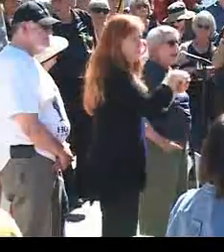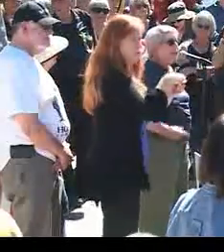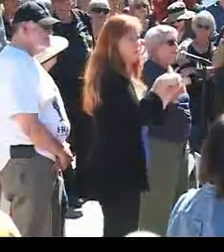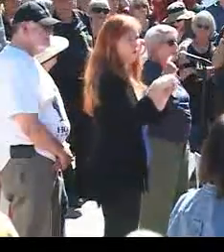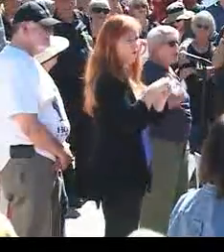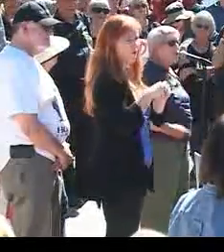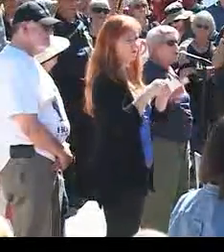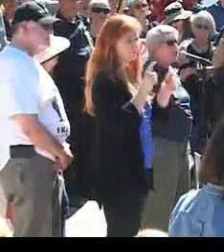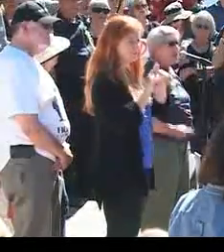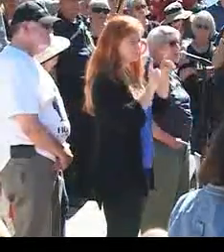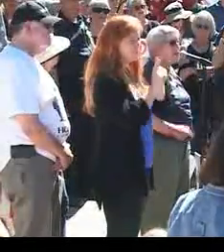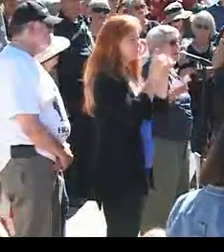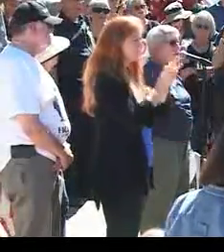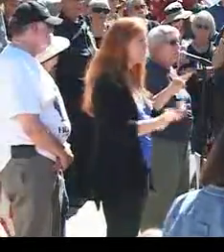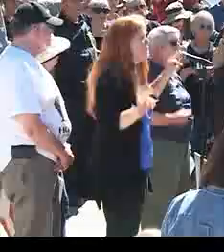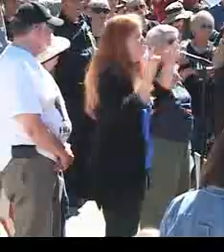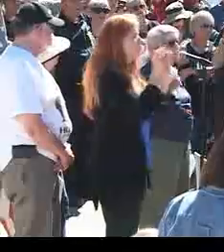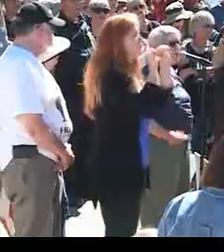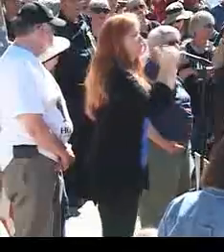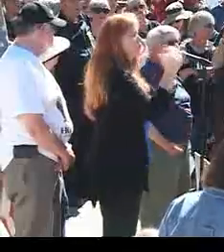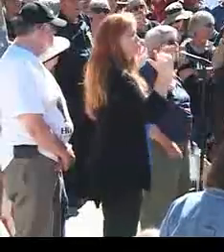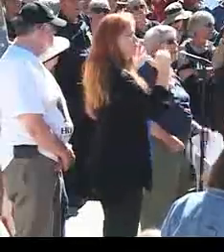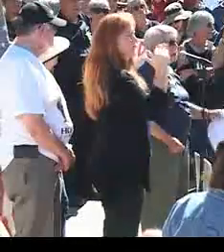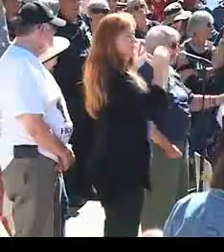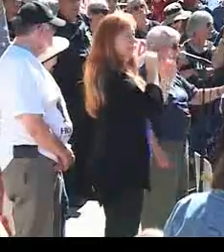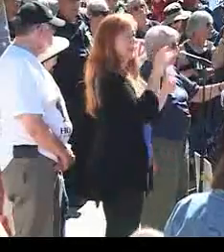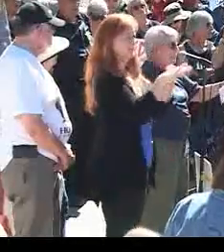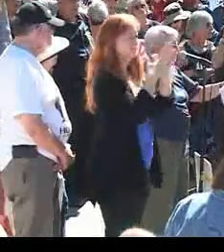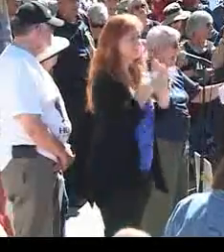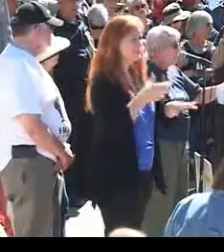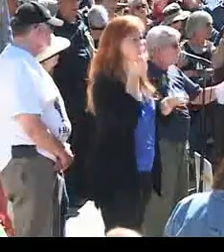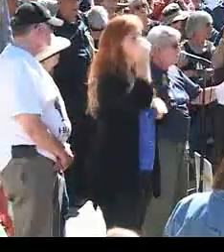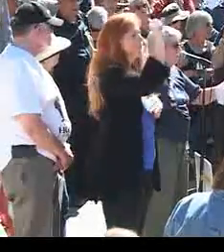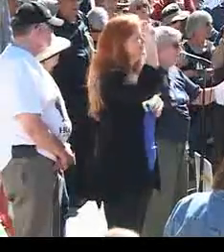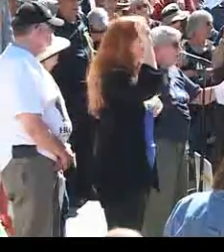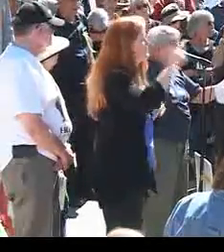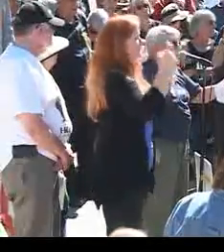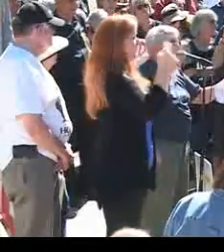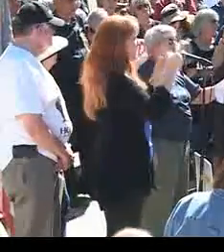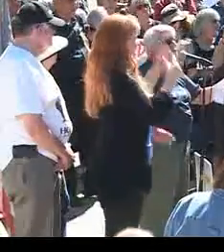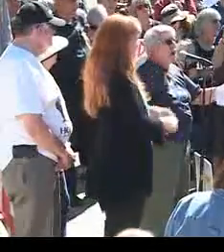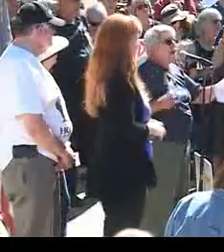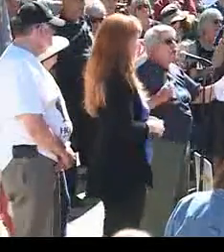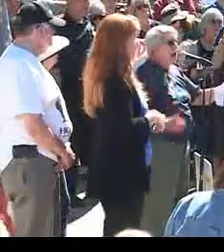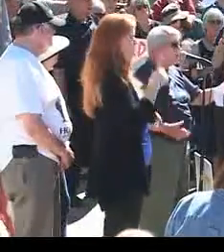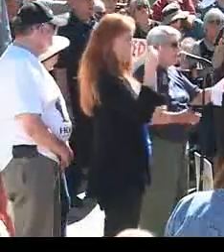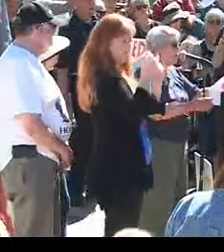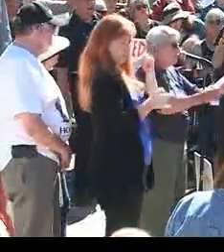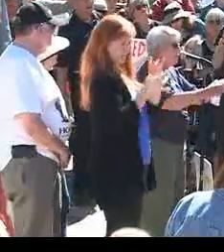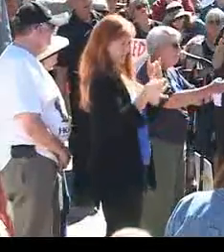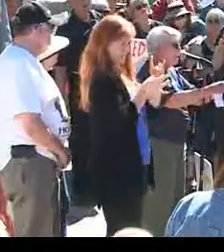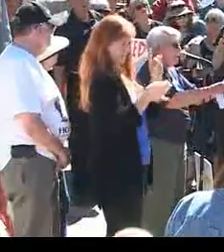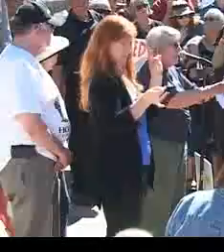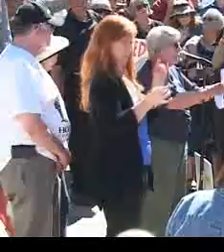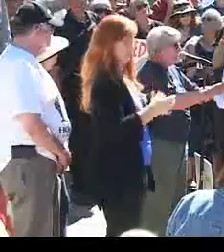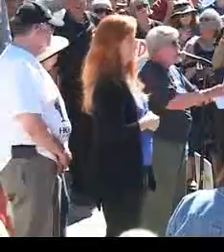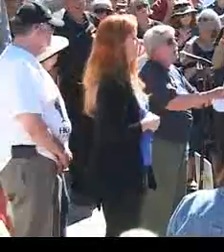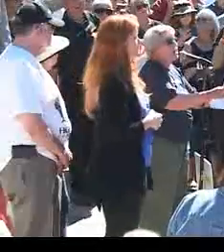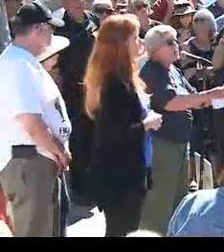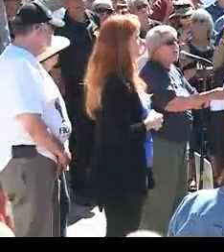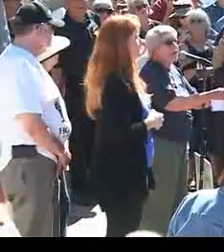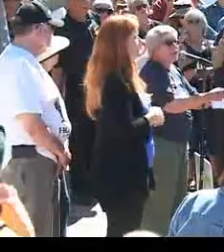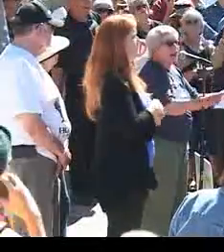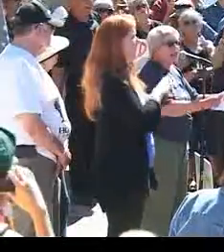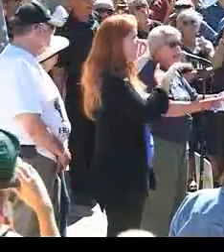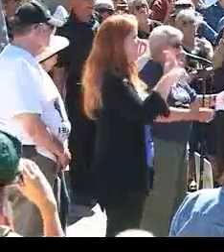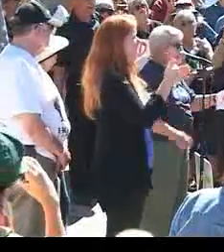in meaningful social justice and peace movements that need to happen. One final comment. There's all